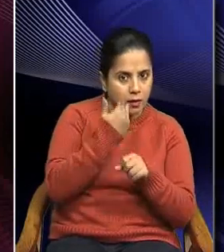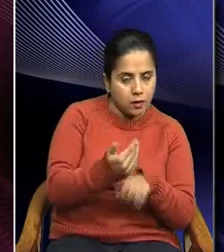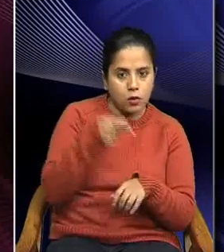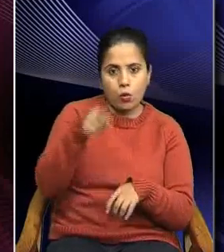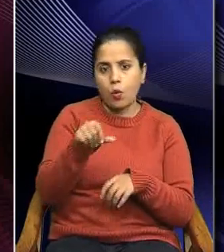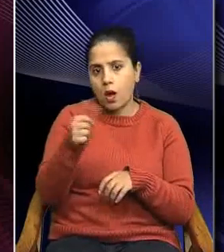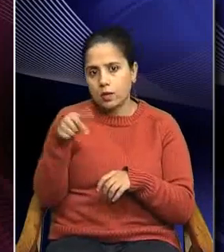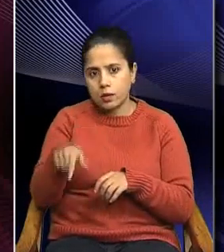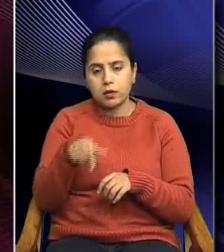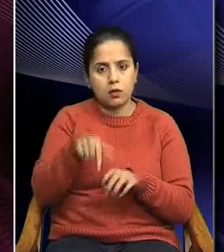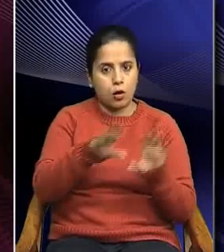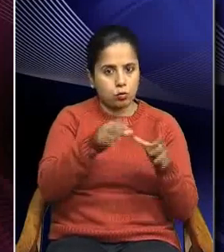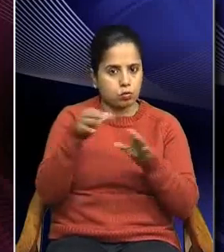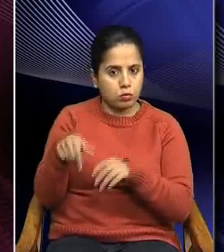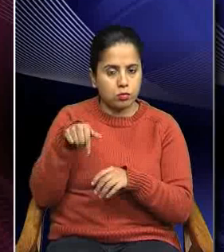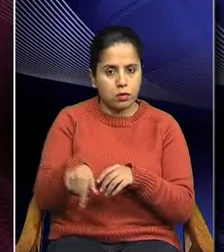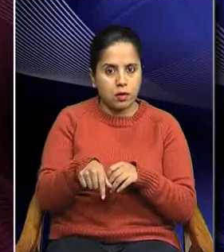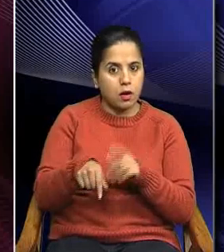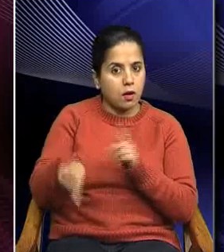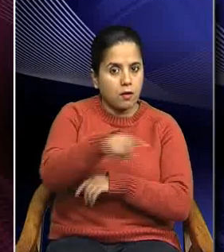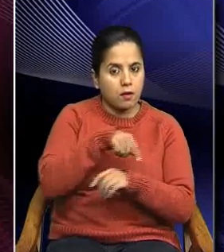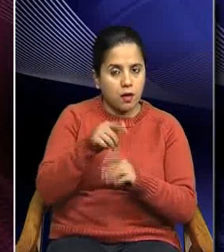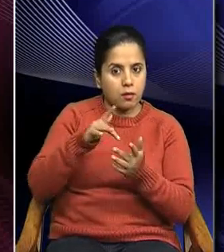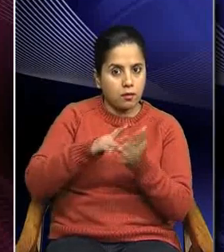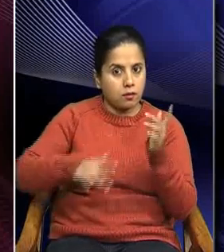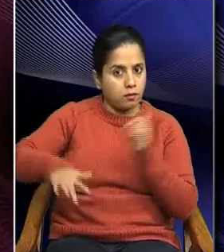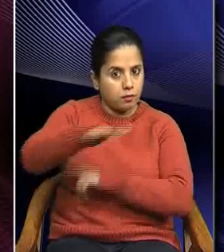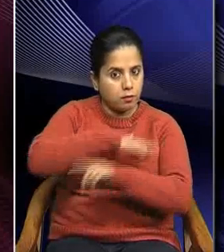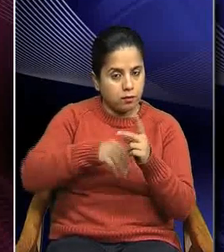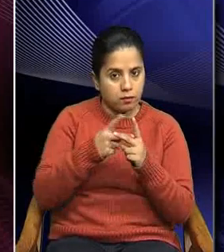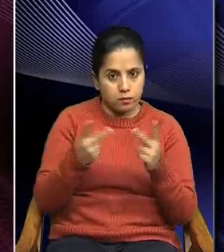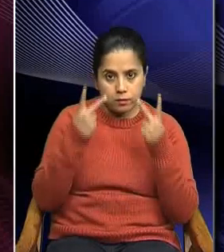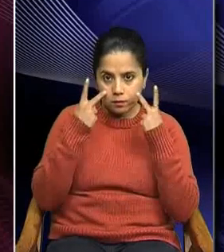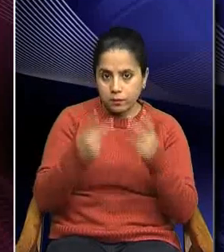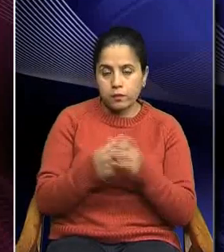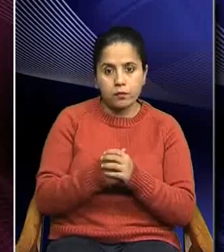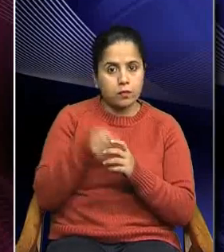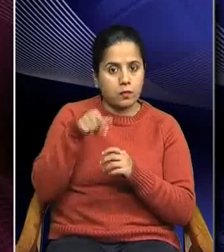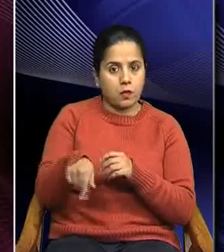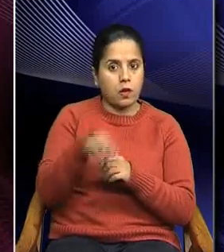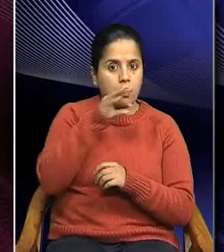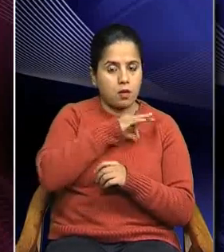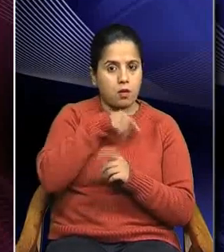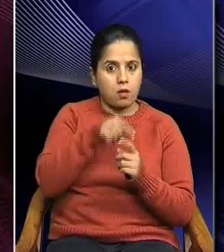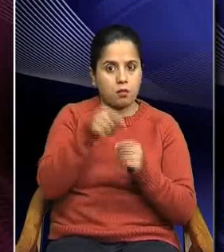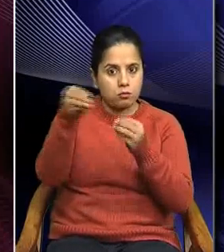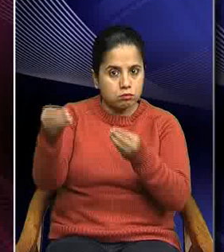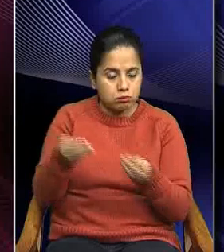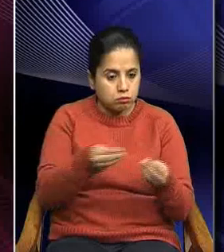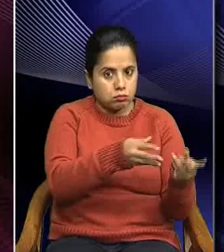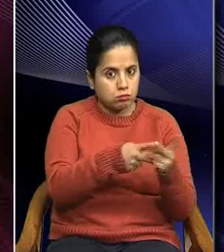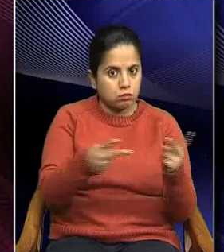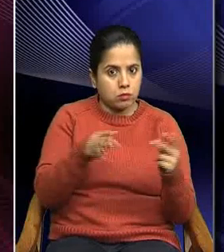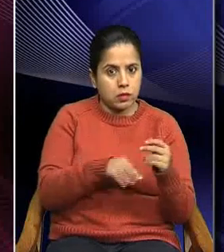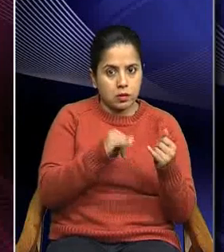period. So Rigvedic period, the area that gets encompassed is the Sapta-Sindhu